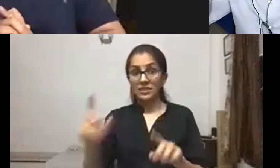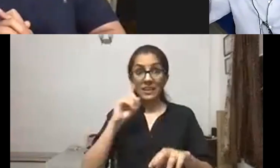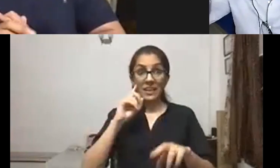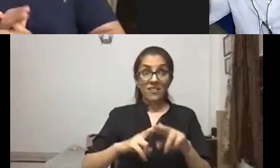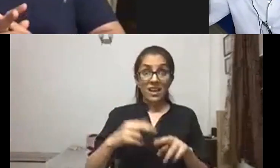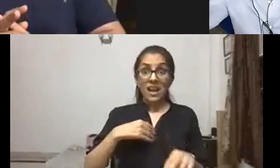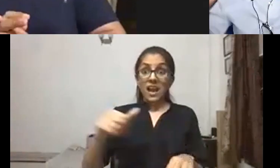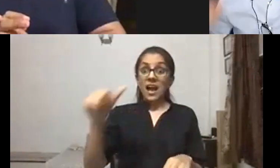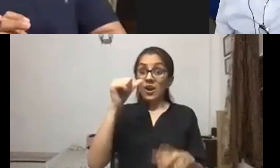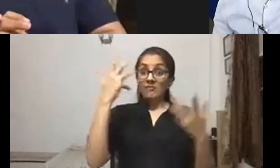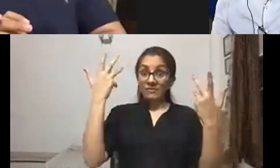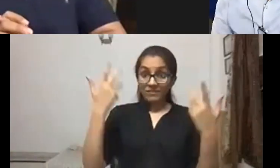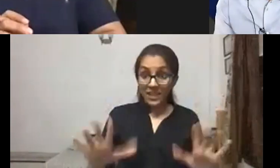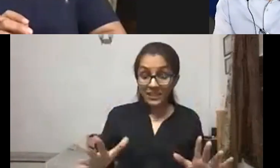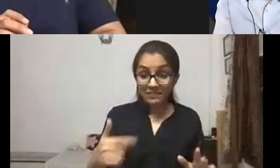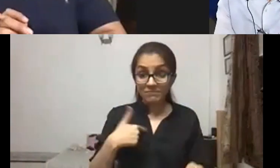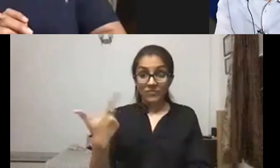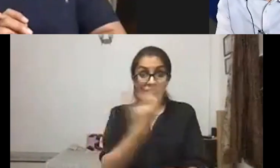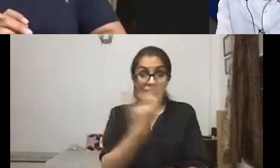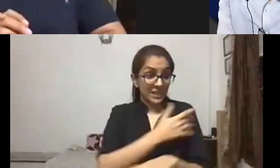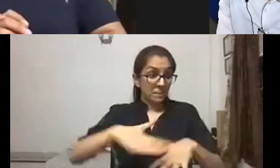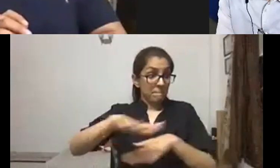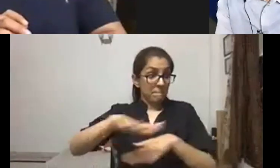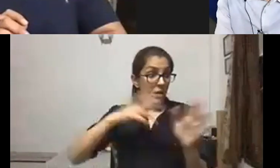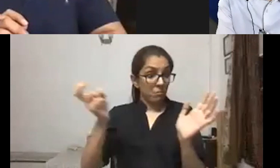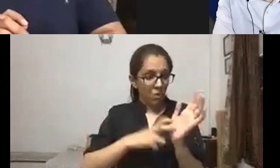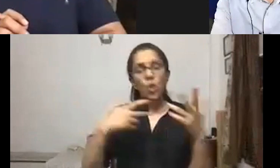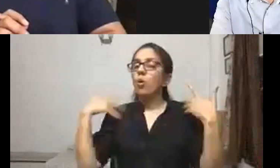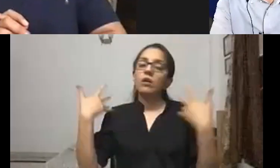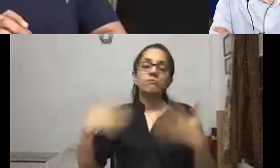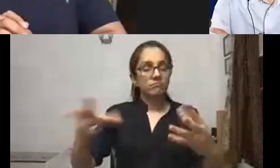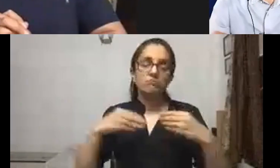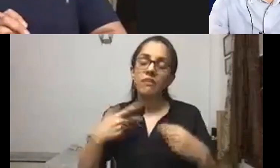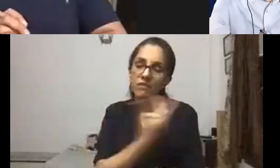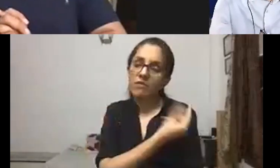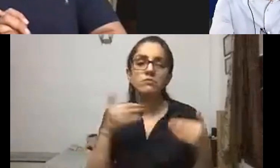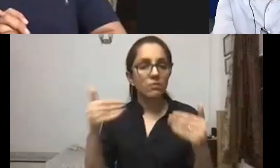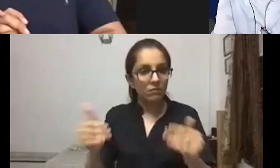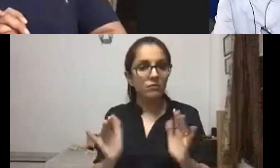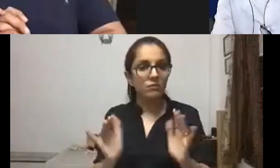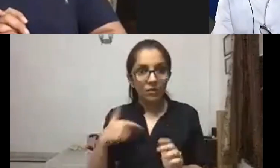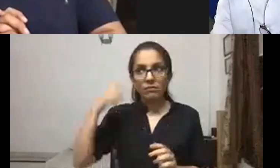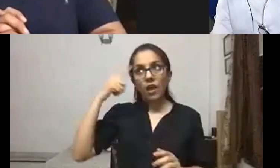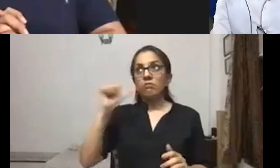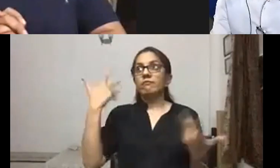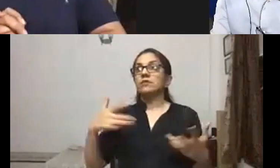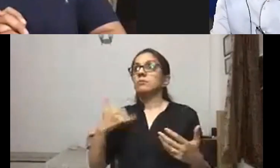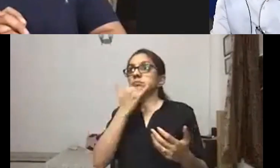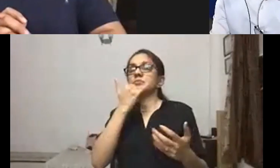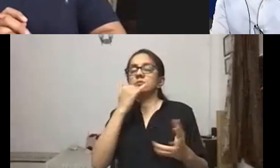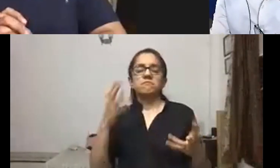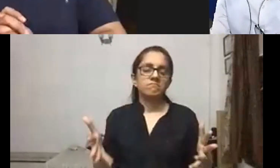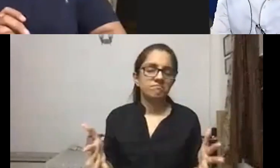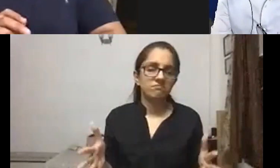your alcohol and then you have a vaccination slot, please take the vaccine. All right. Don't think that just because you've taken, you